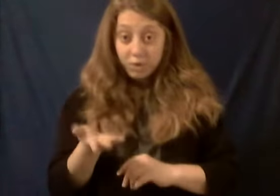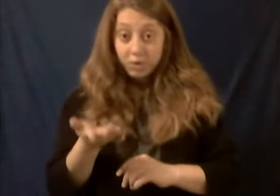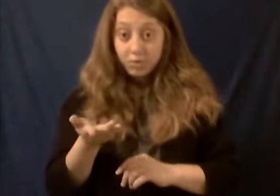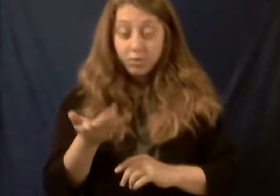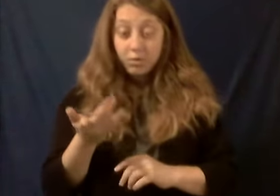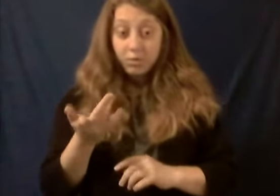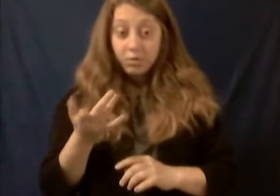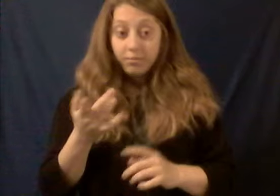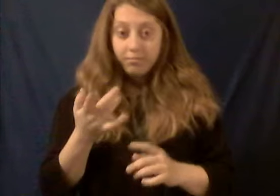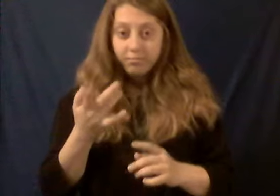here.